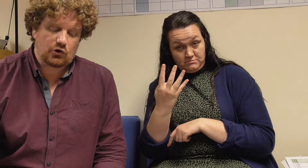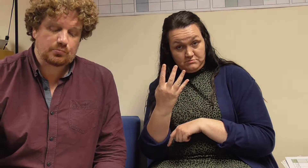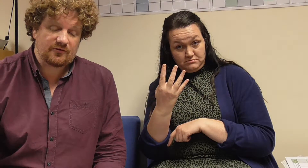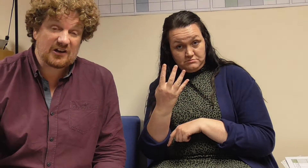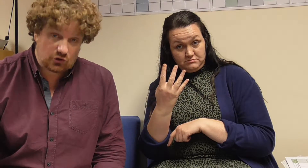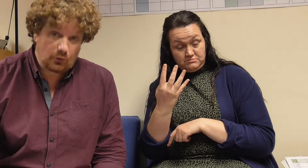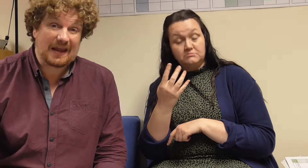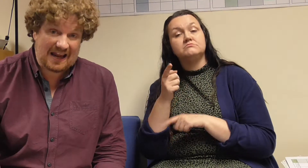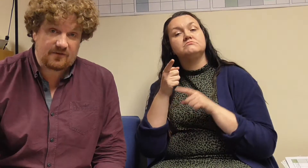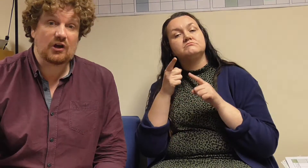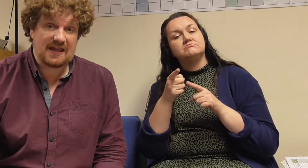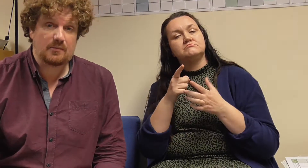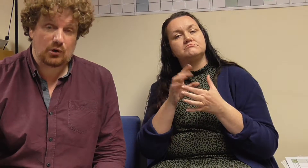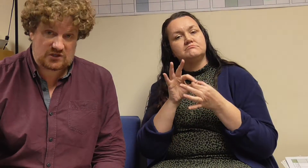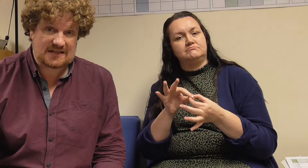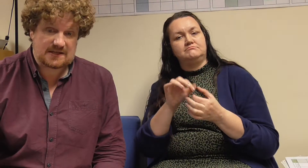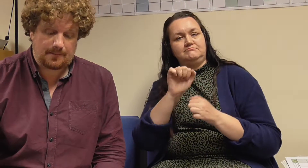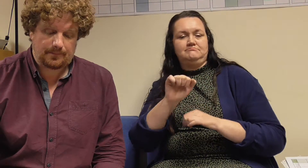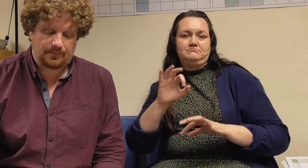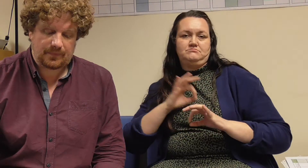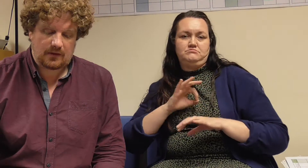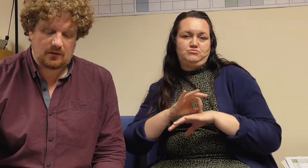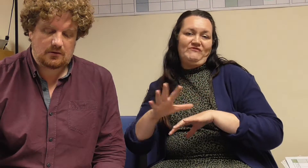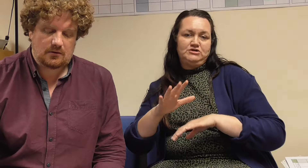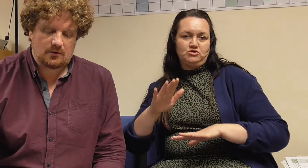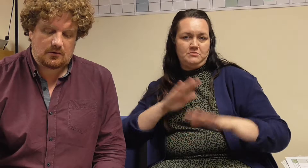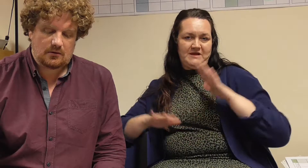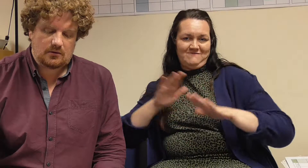is about your professional behaviour in the process.